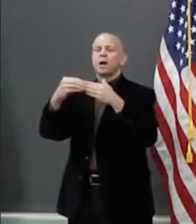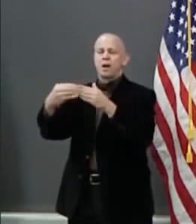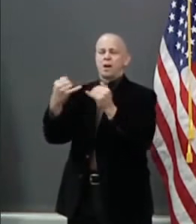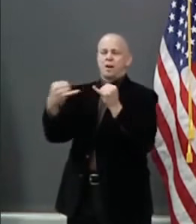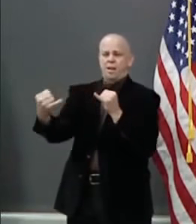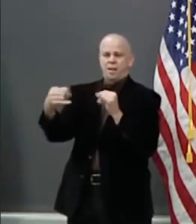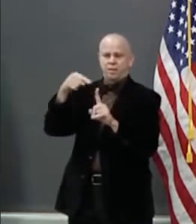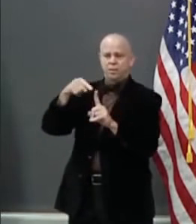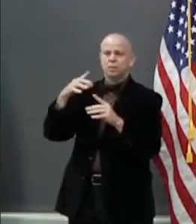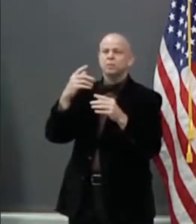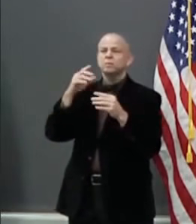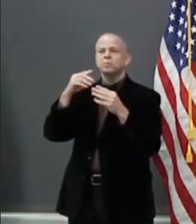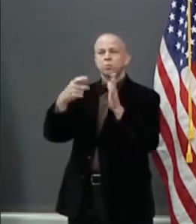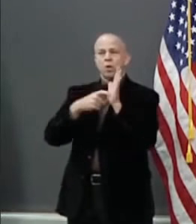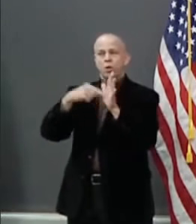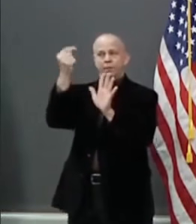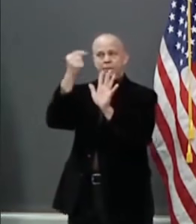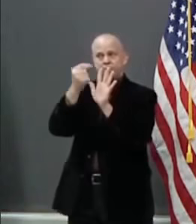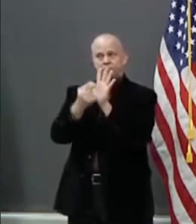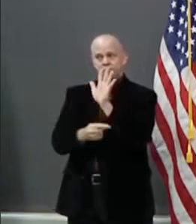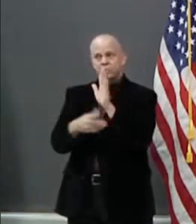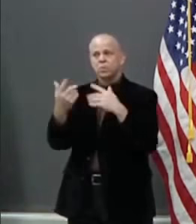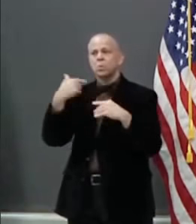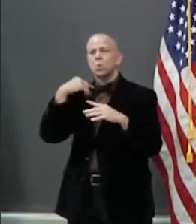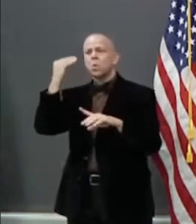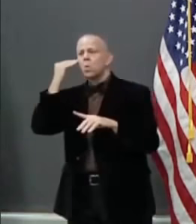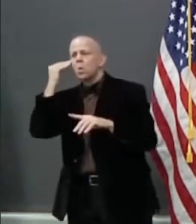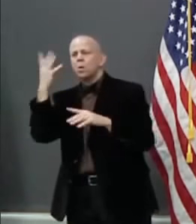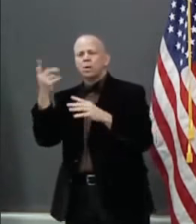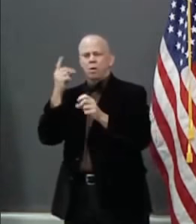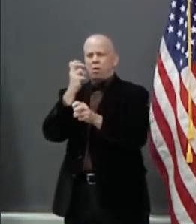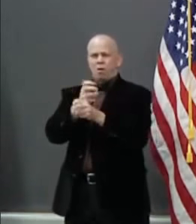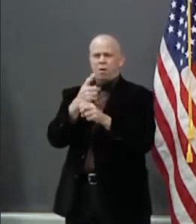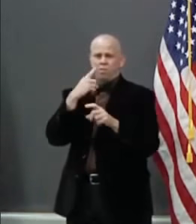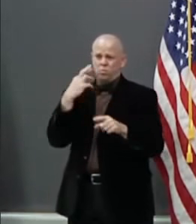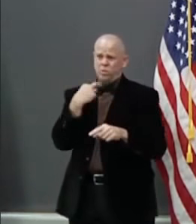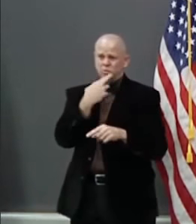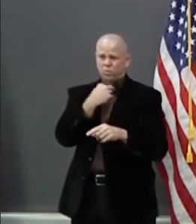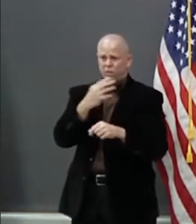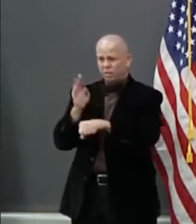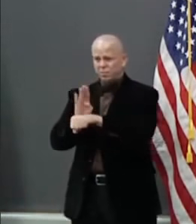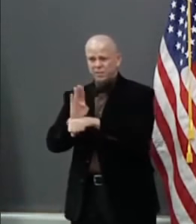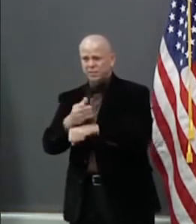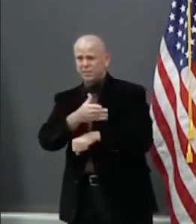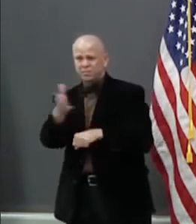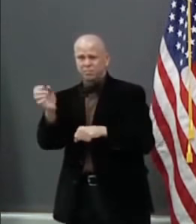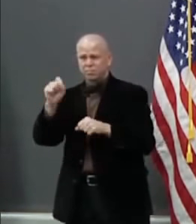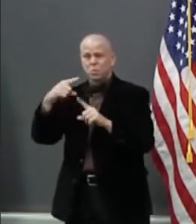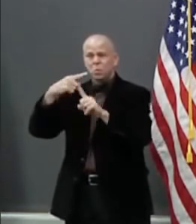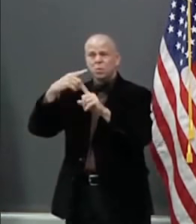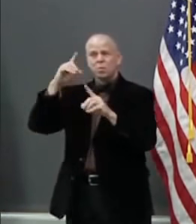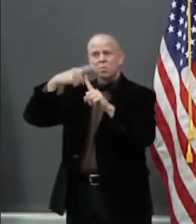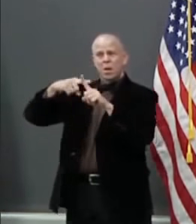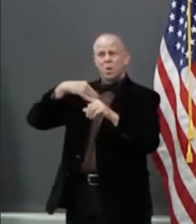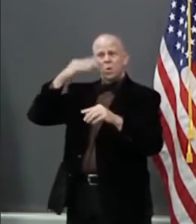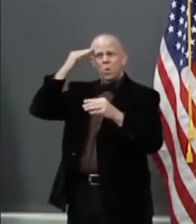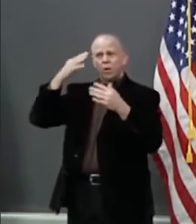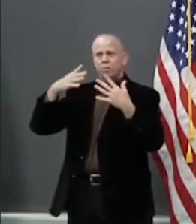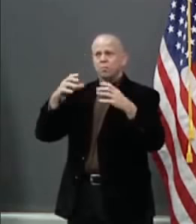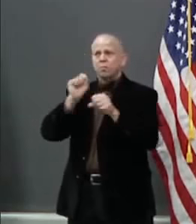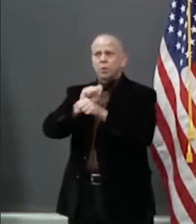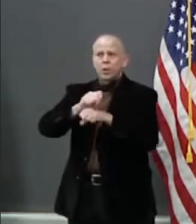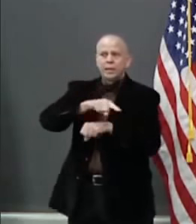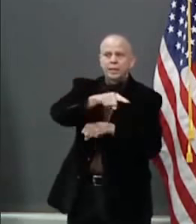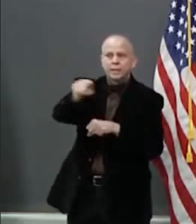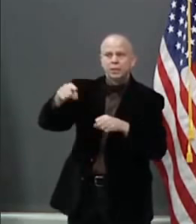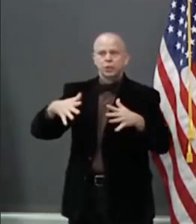work there. We know that many of those employees are nervous about coming to work. And that's why we have important safety measures in place, and